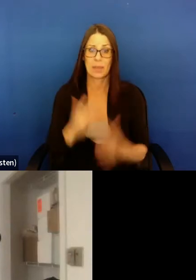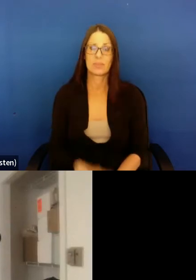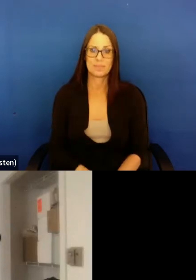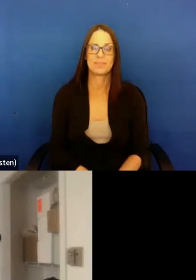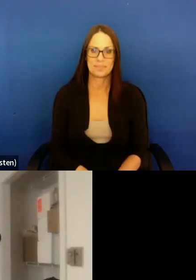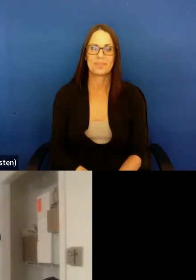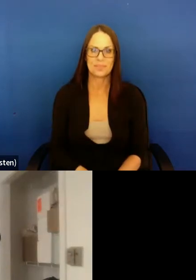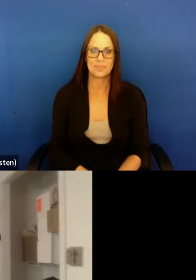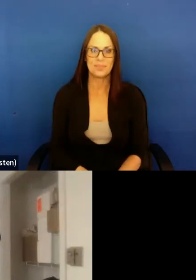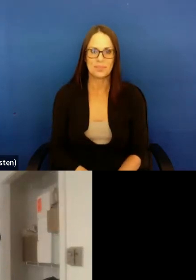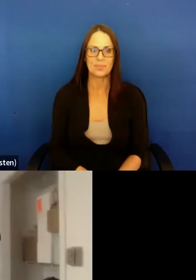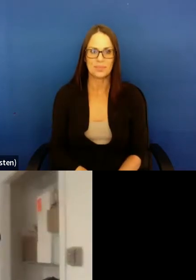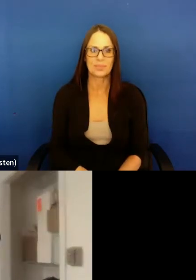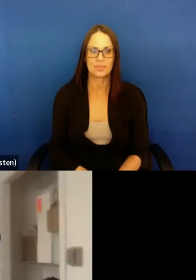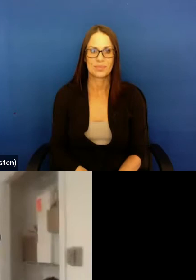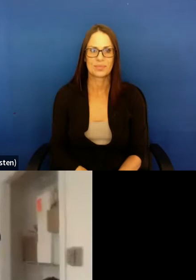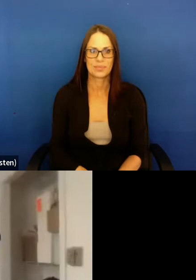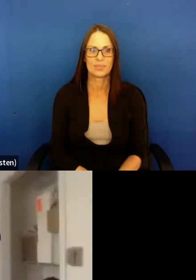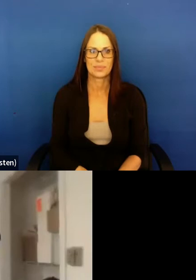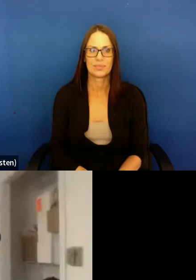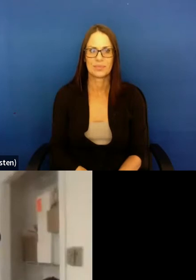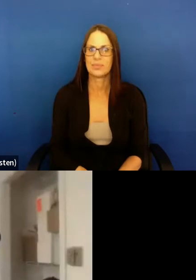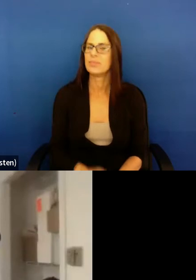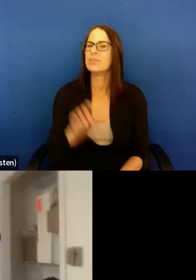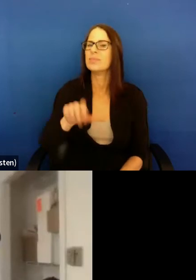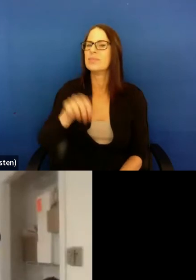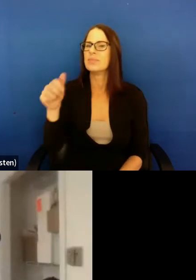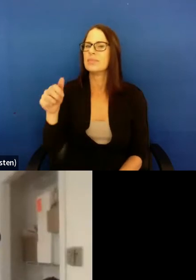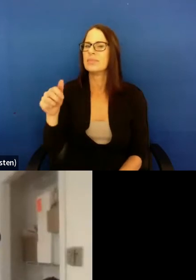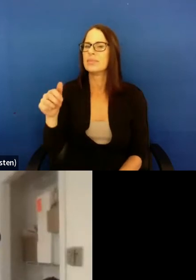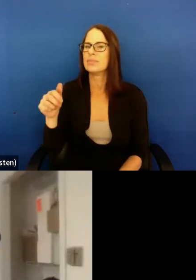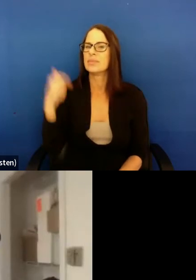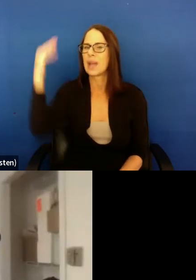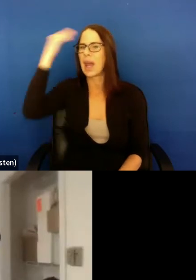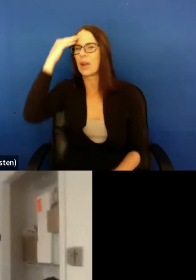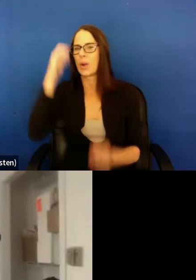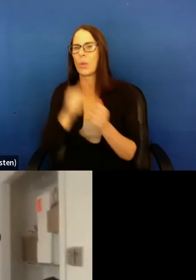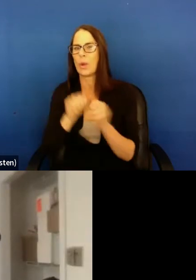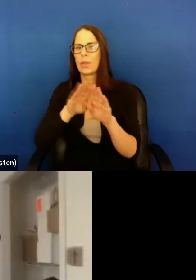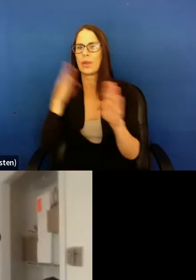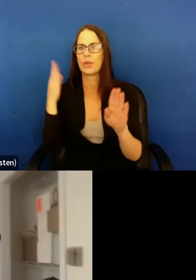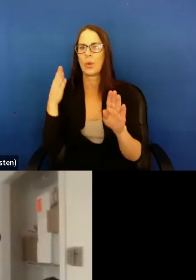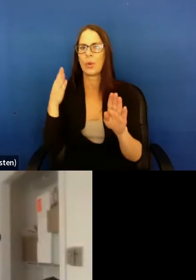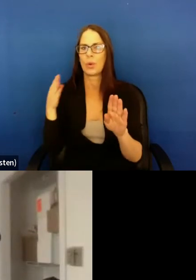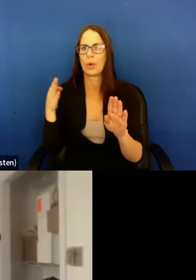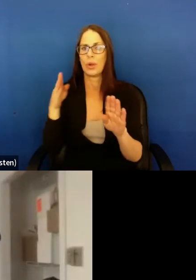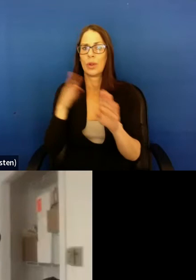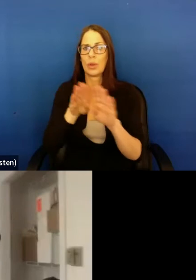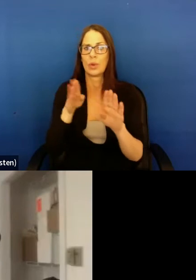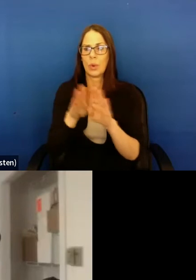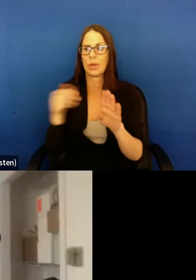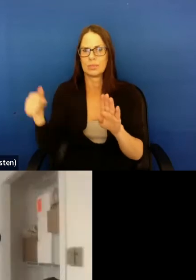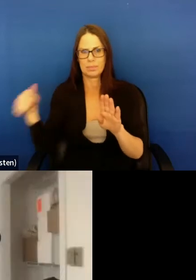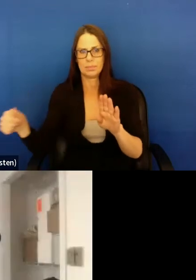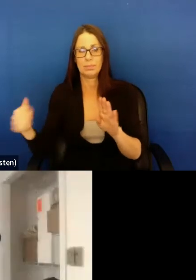of course. Question, if that's okay. Yeah, of course. So I know with the door openers, a lot of the times there's like a switch up top that'll get turned